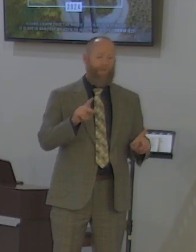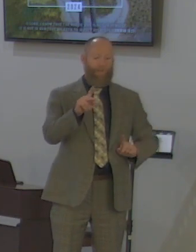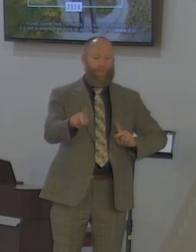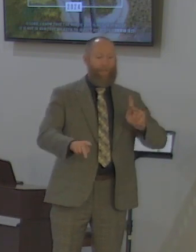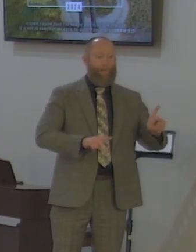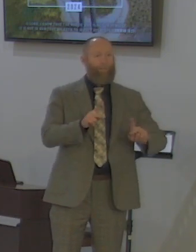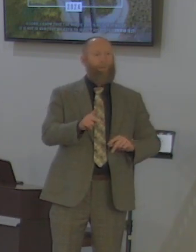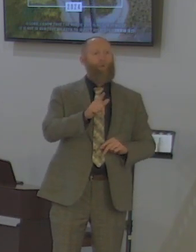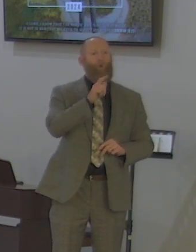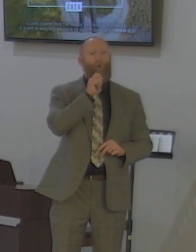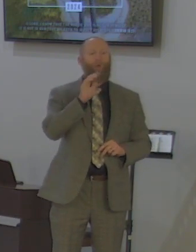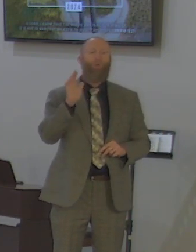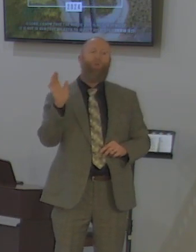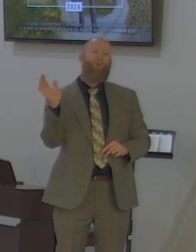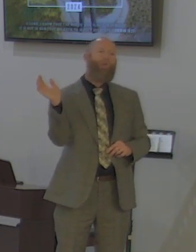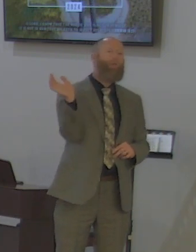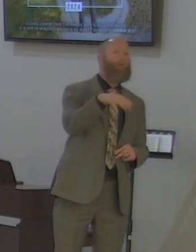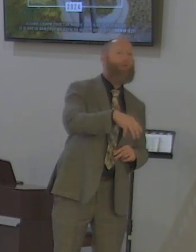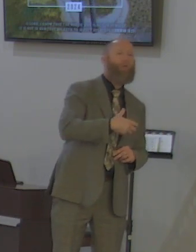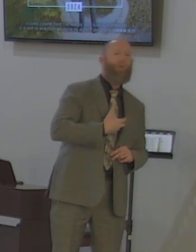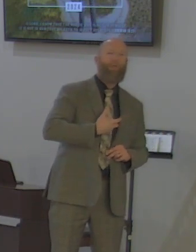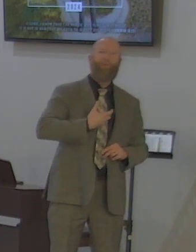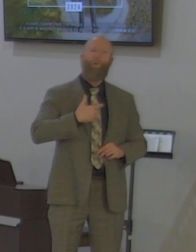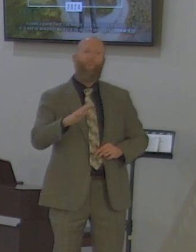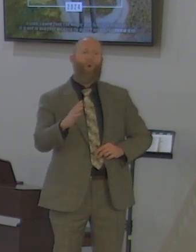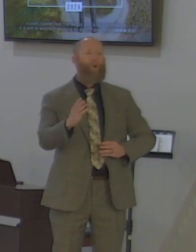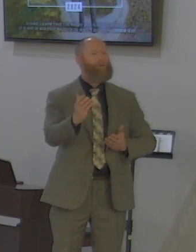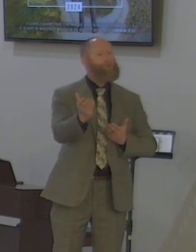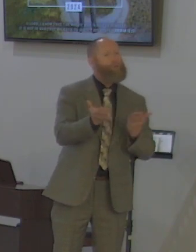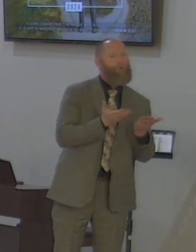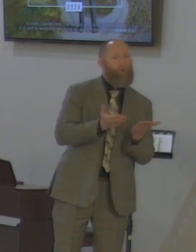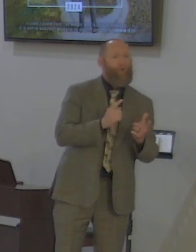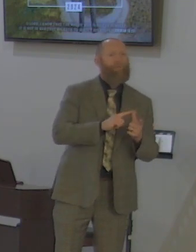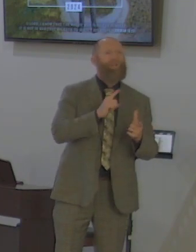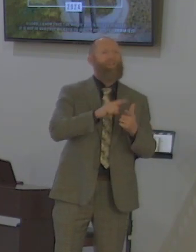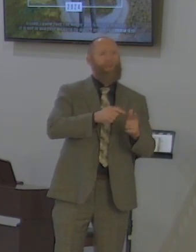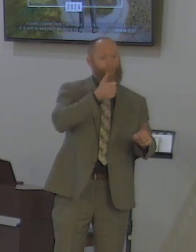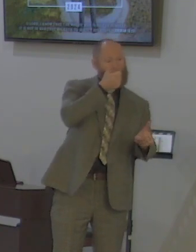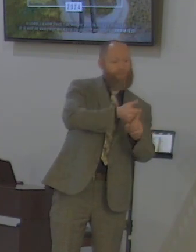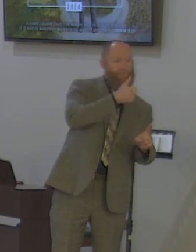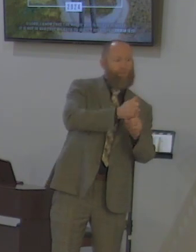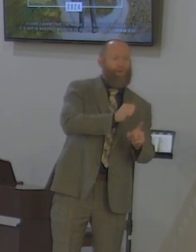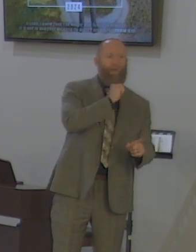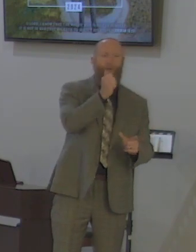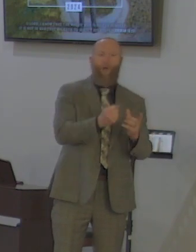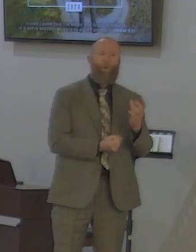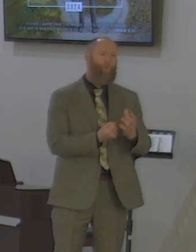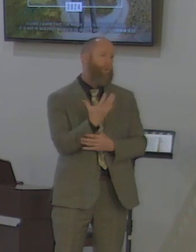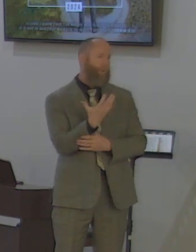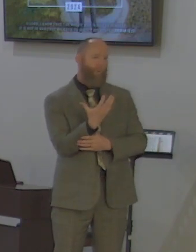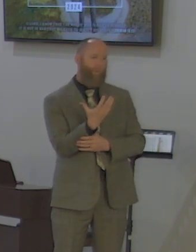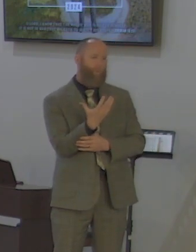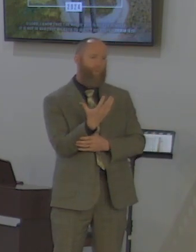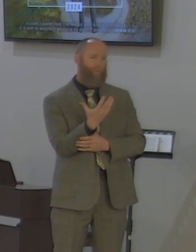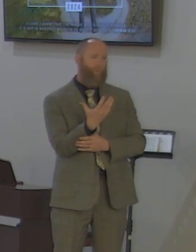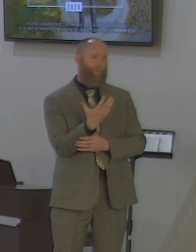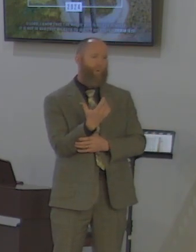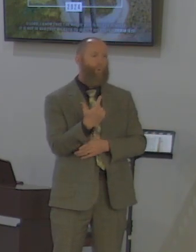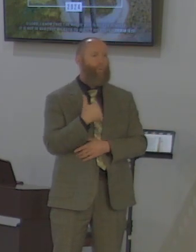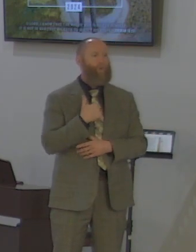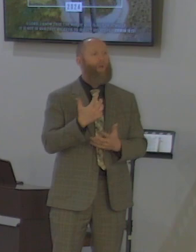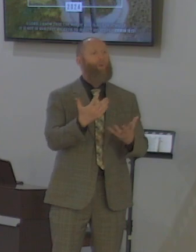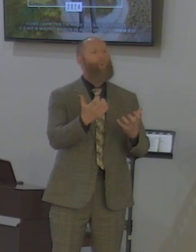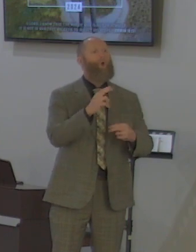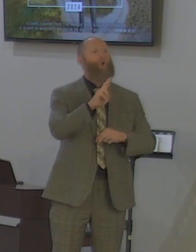not growing the way they should grow. Does everybody understand this? We're looking for normal on God's terms, aren't